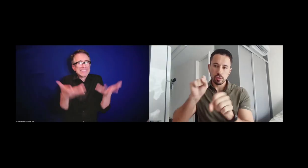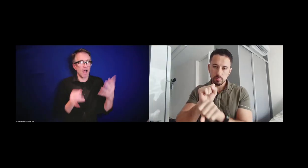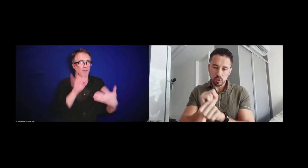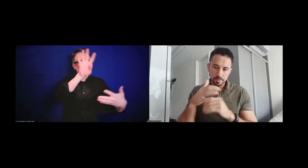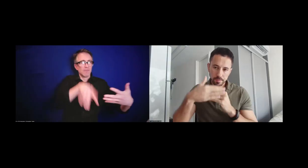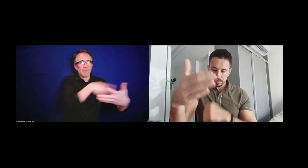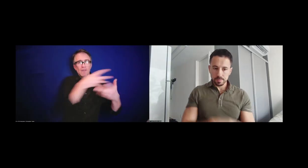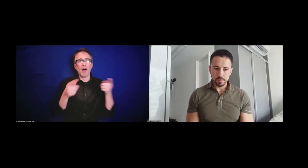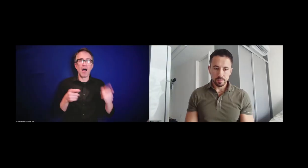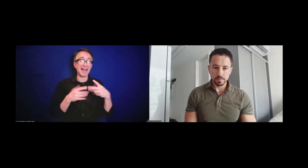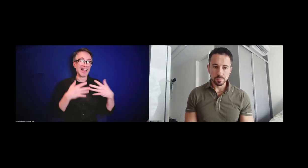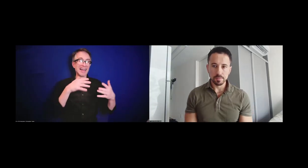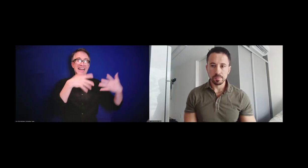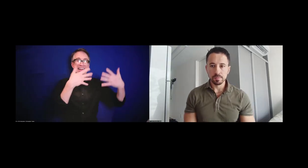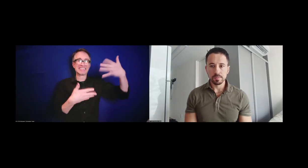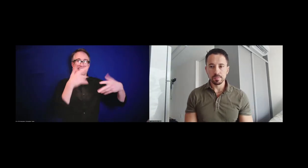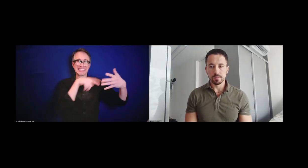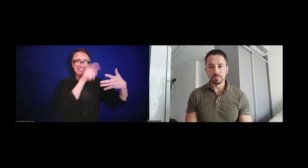power in